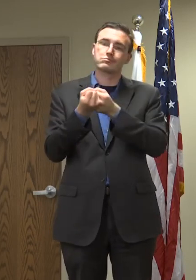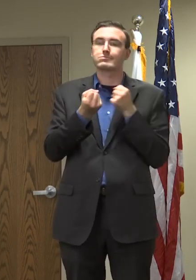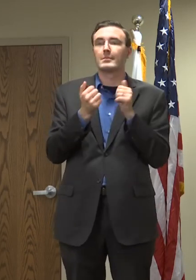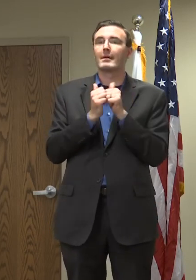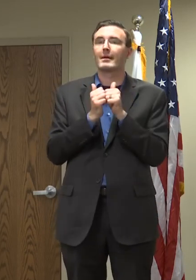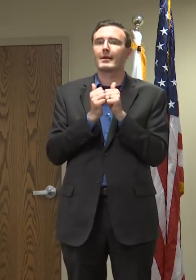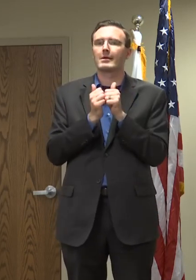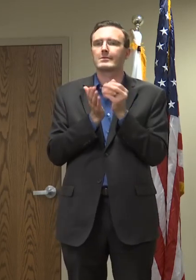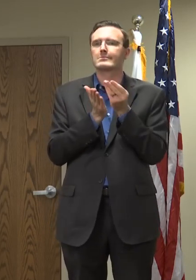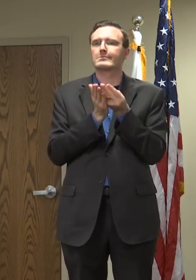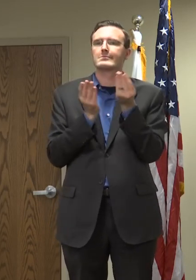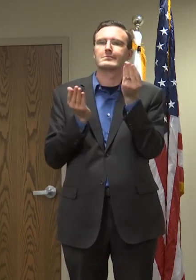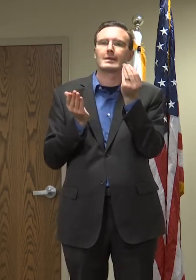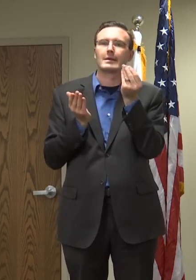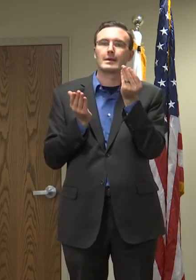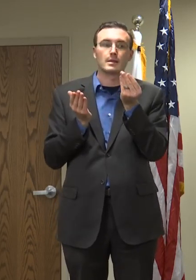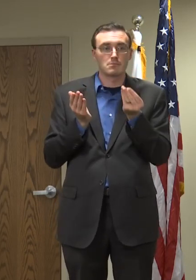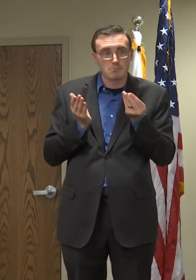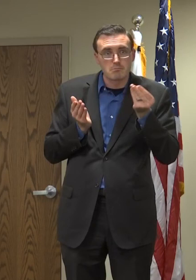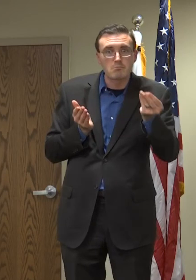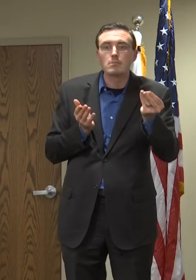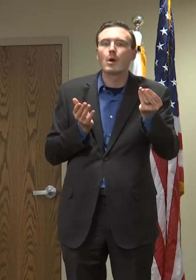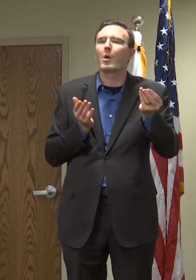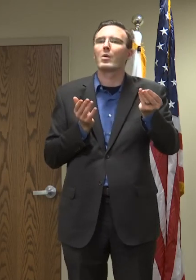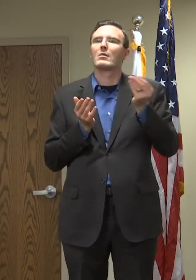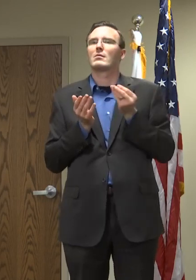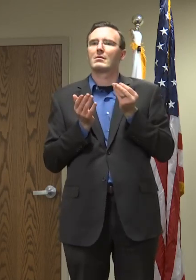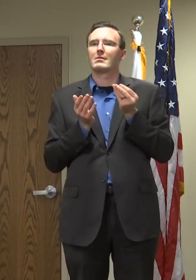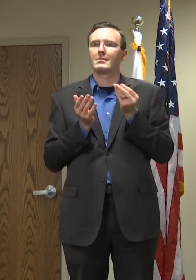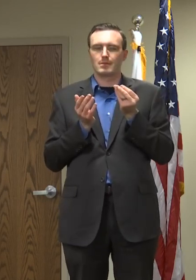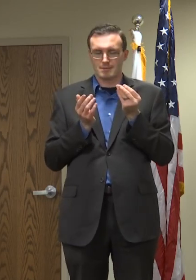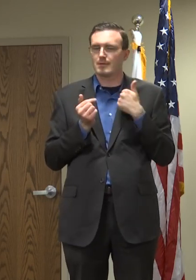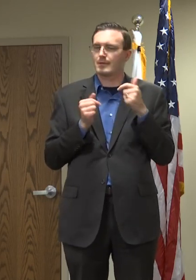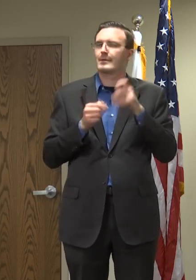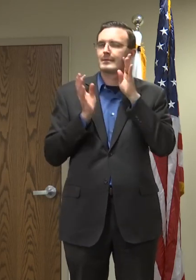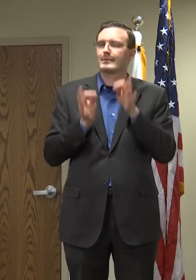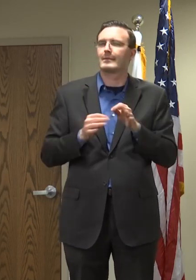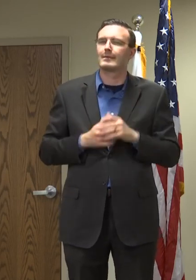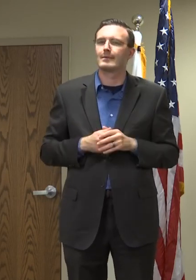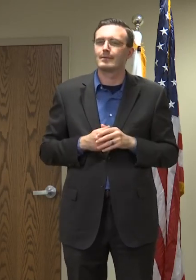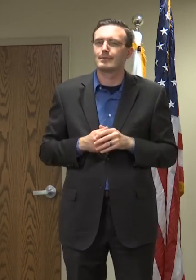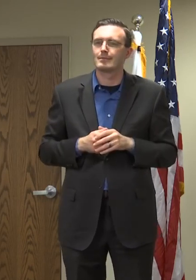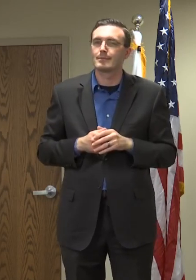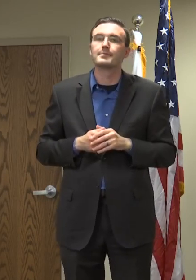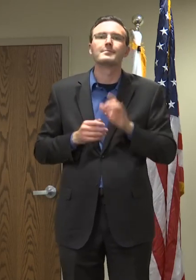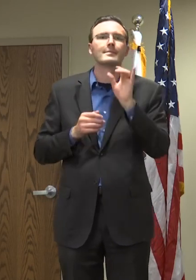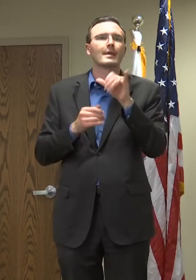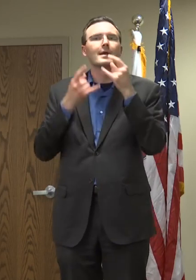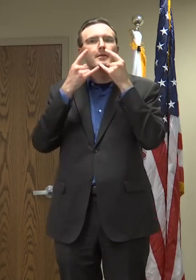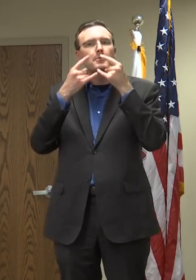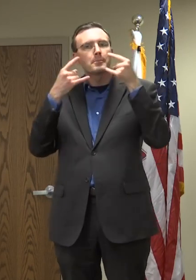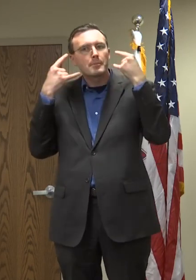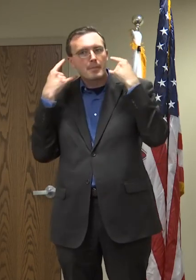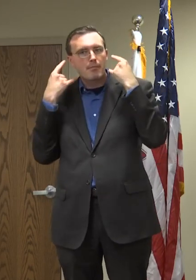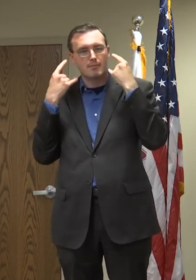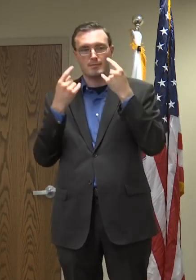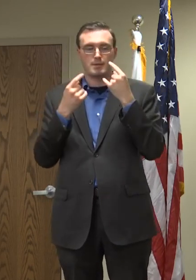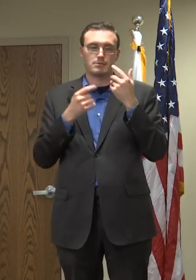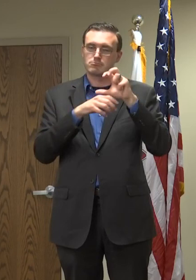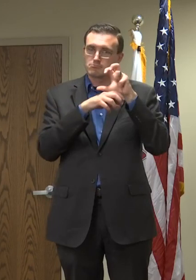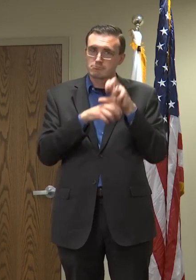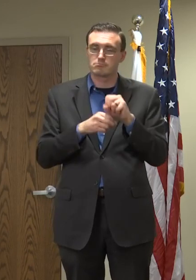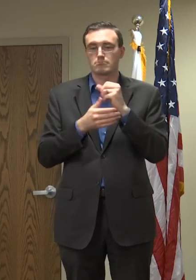our hands regarding face masks, regarding rules. You can make a decision of where you take your business and where you put your monies and services